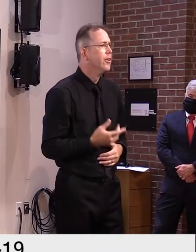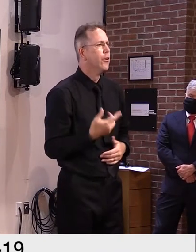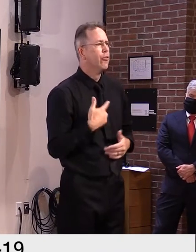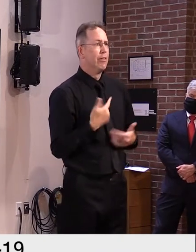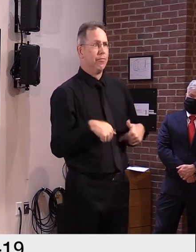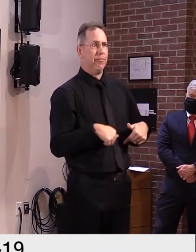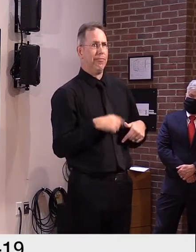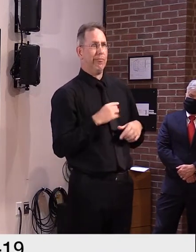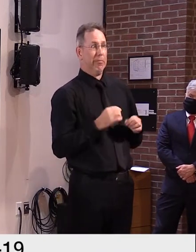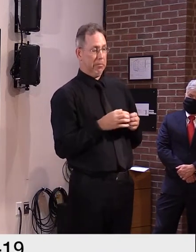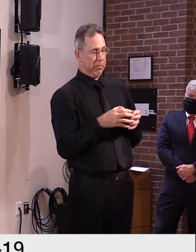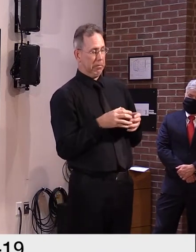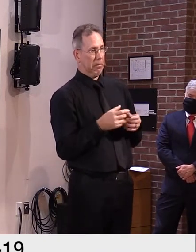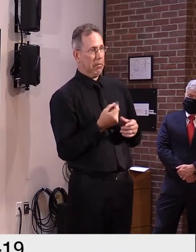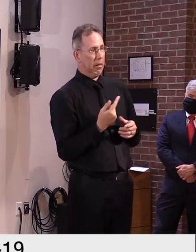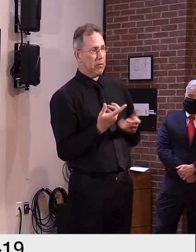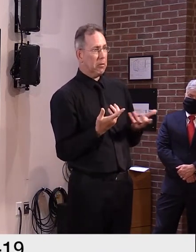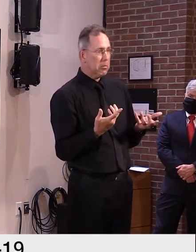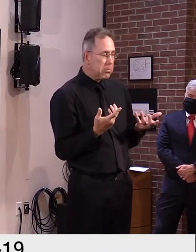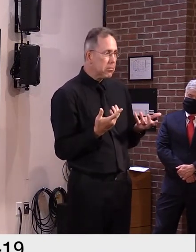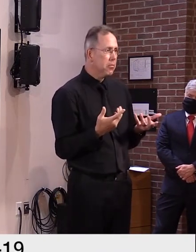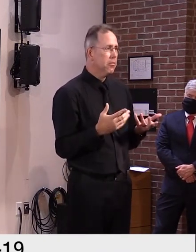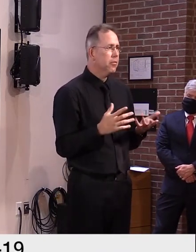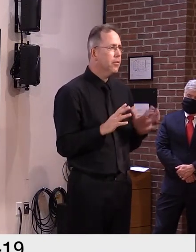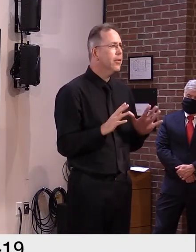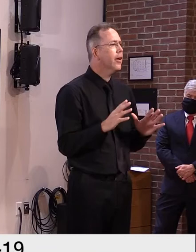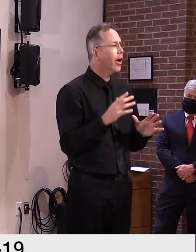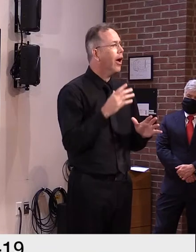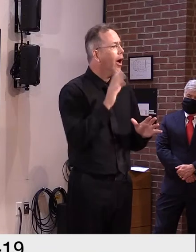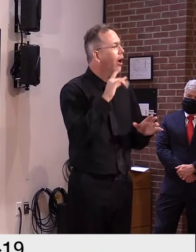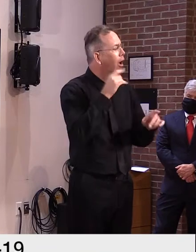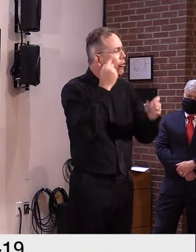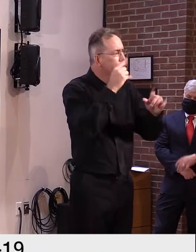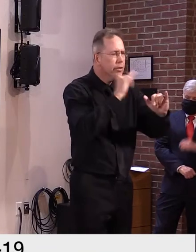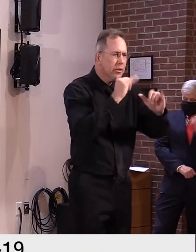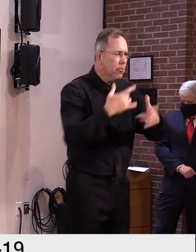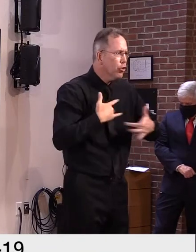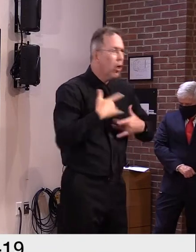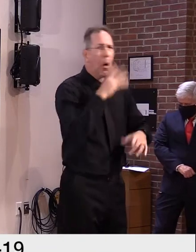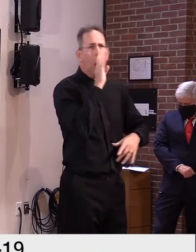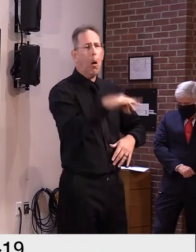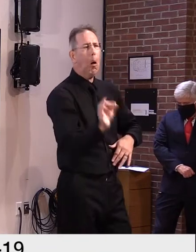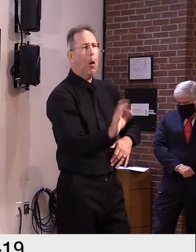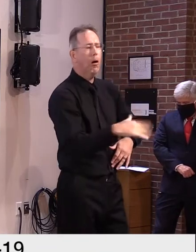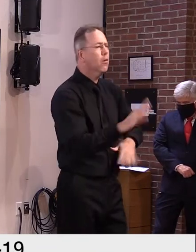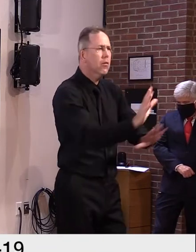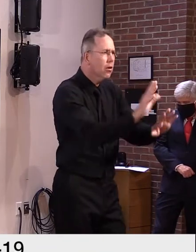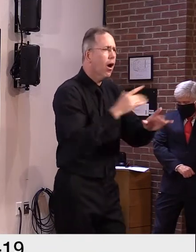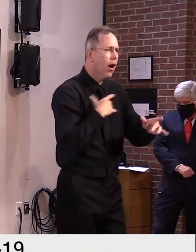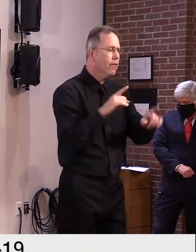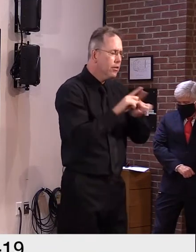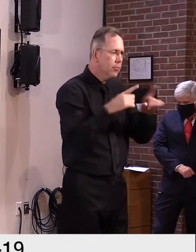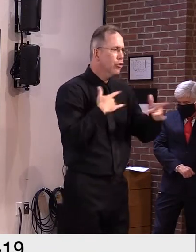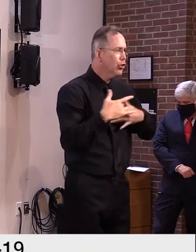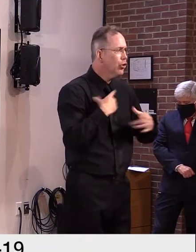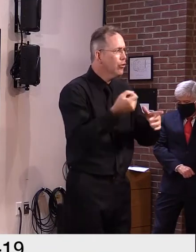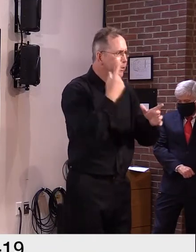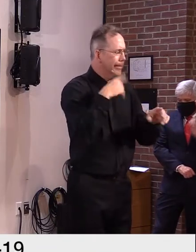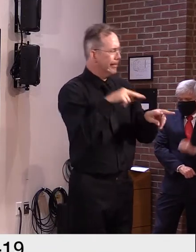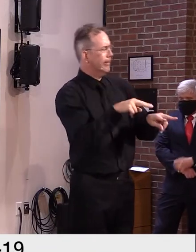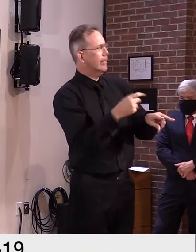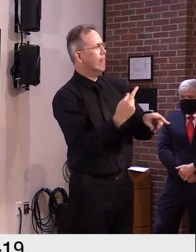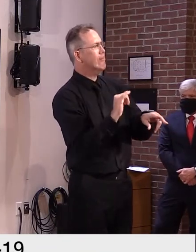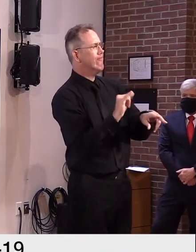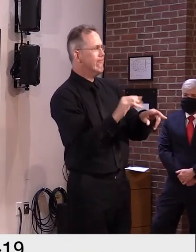believe, you know, I have the same concerns. I watch the numbers every single day, and but I look to see where they're coming